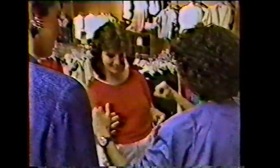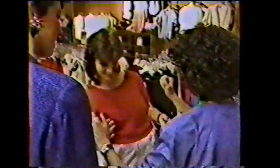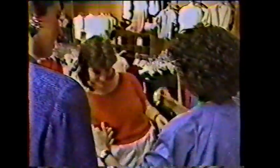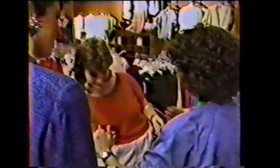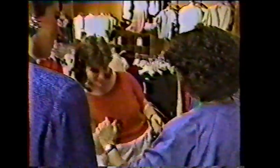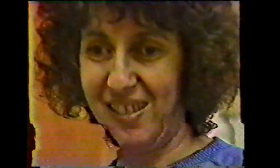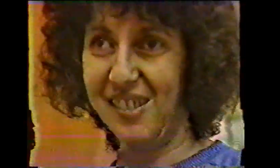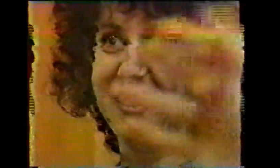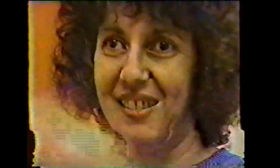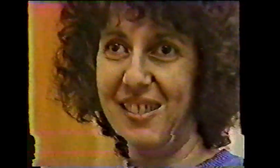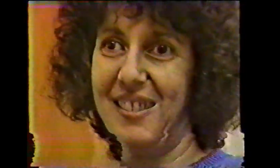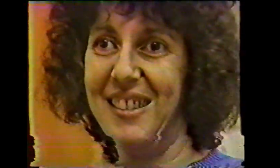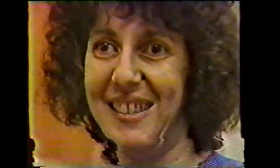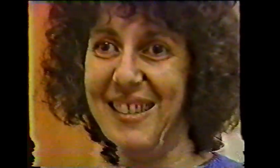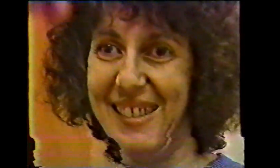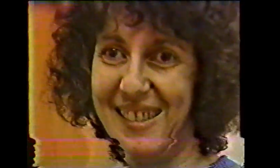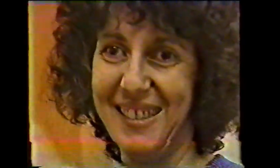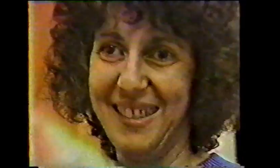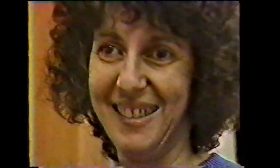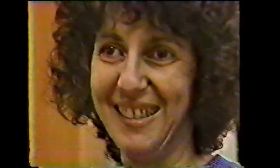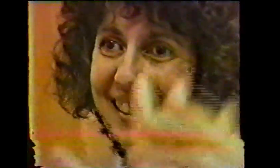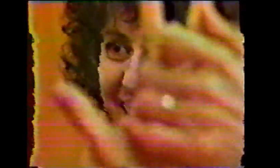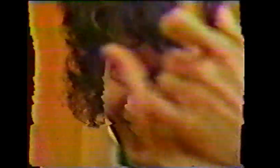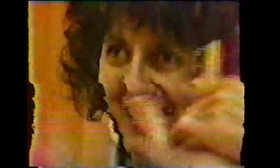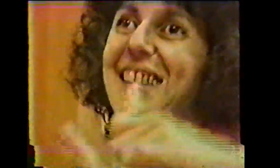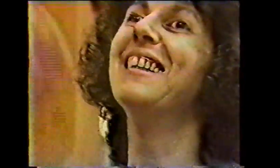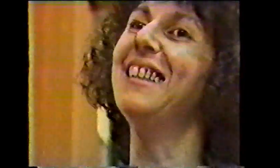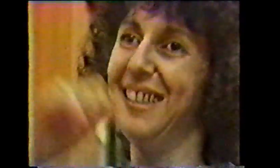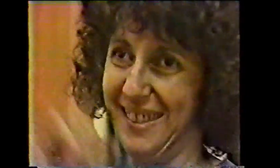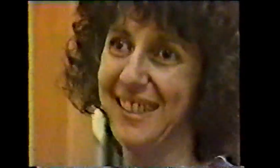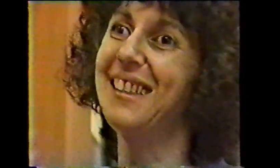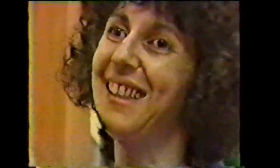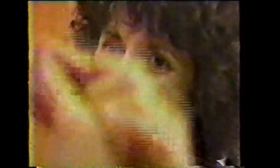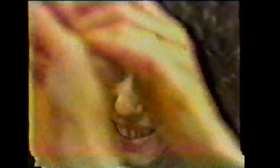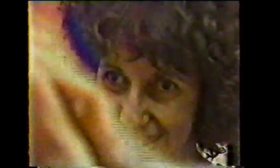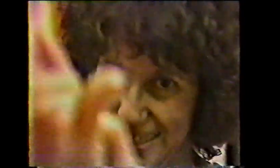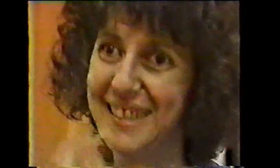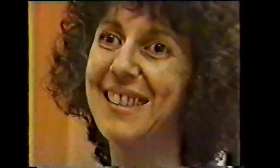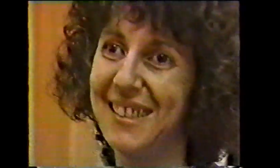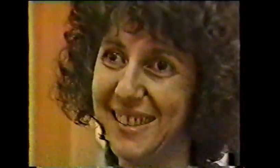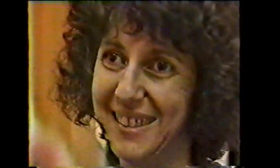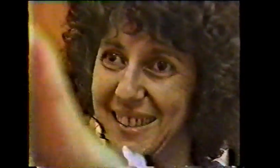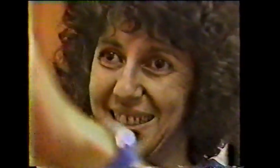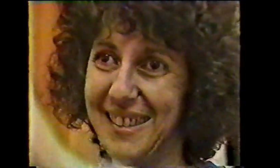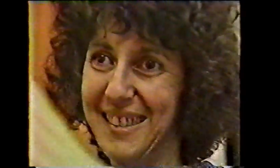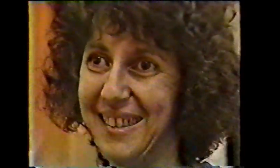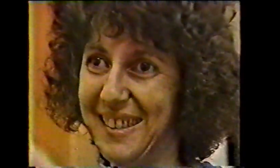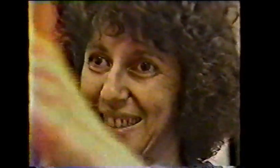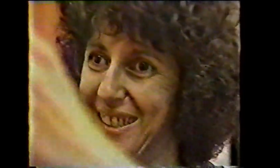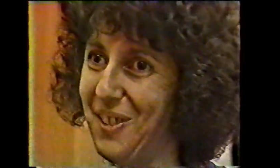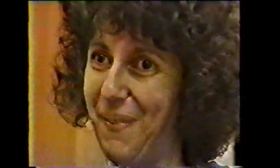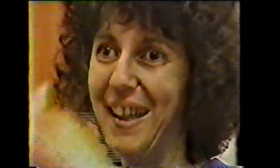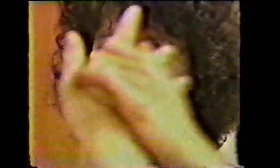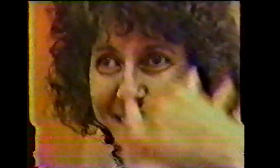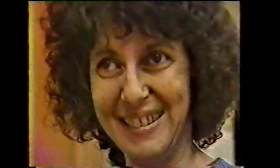Both Dexter and the talking glove are still far too primitive and clumsy to act as Nancy's ears and voice beyond the